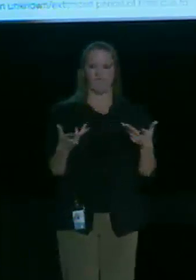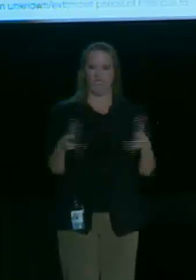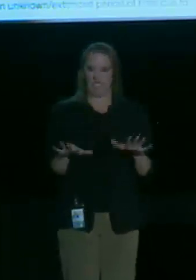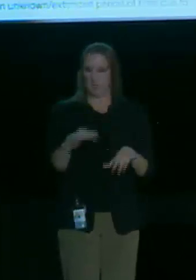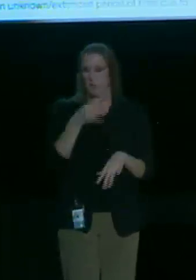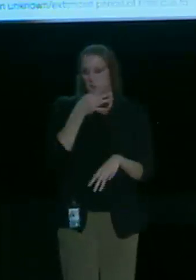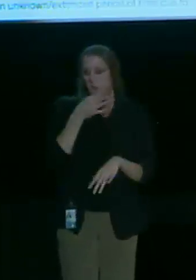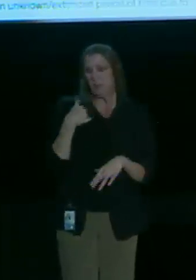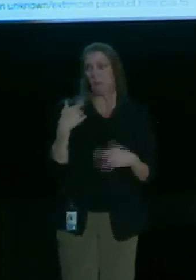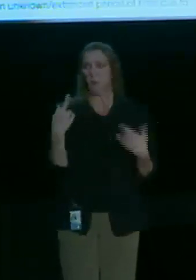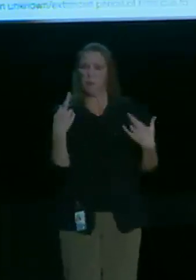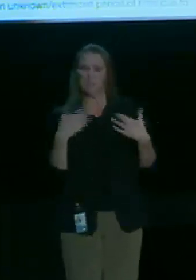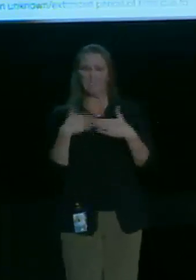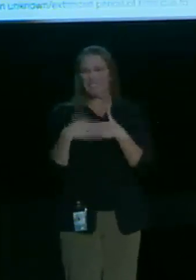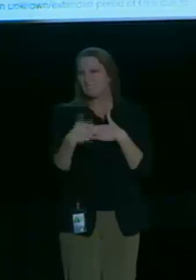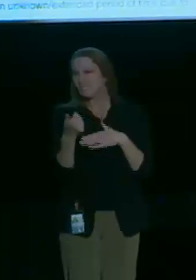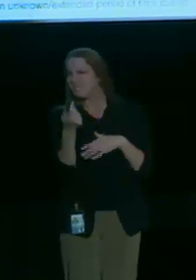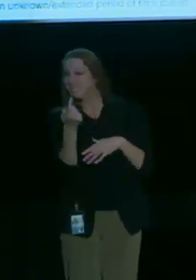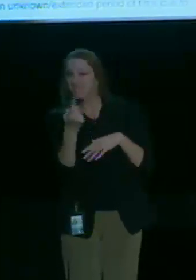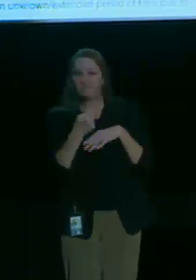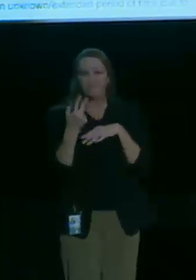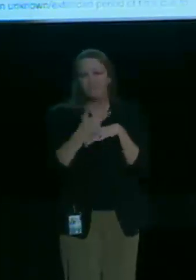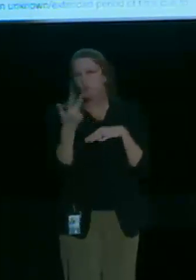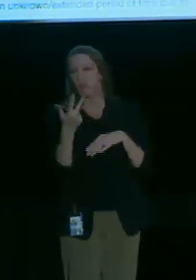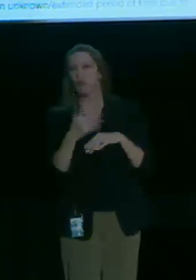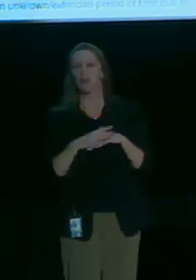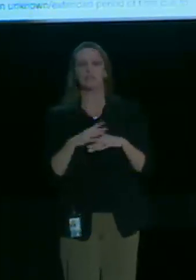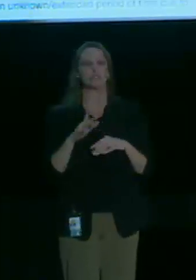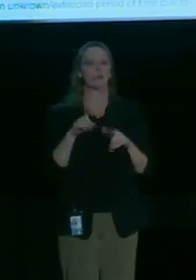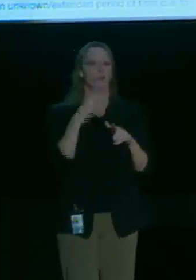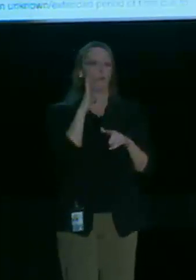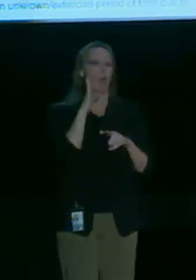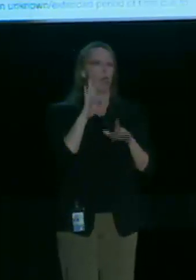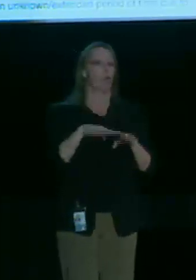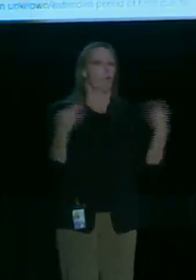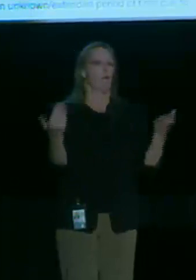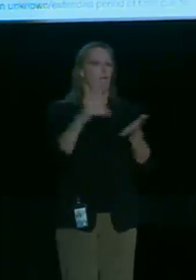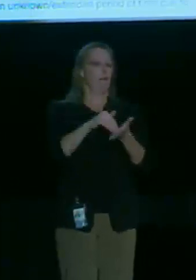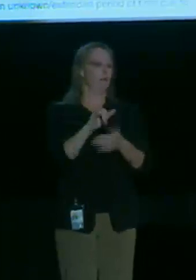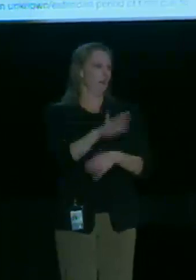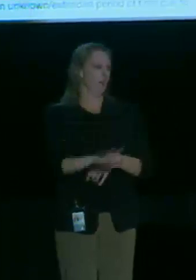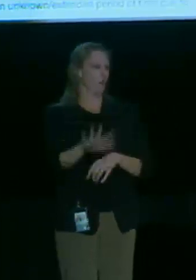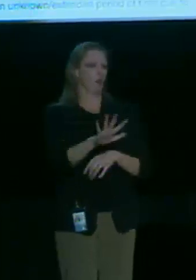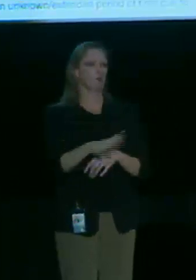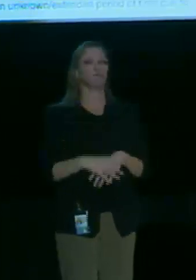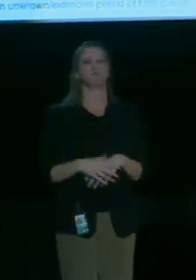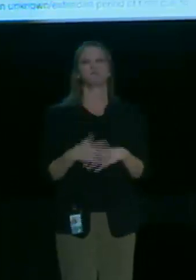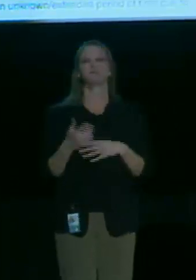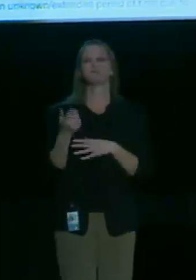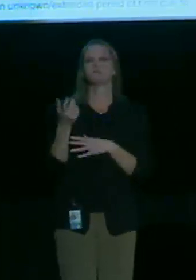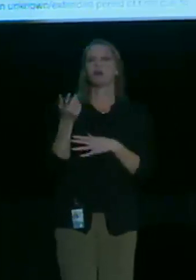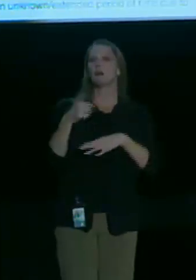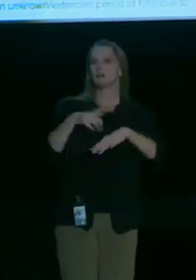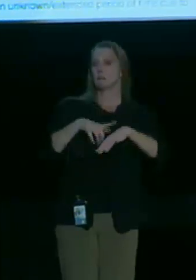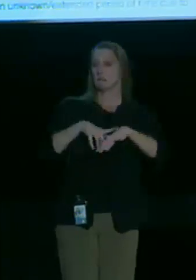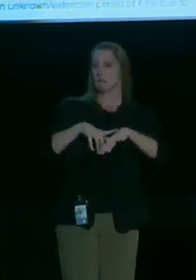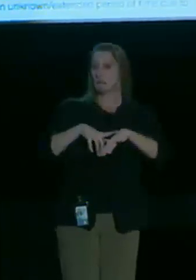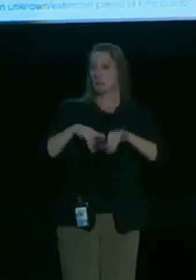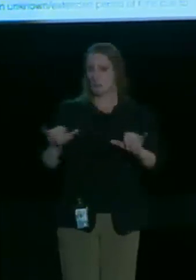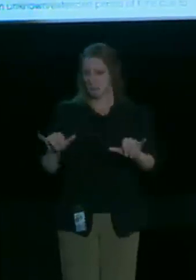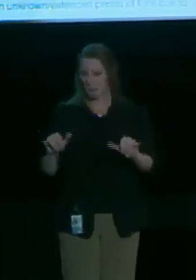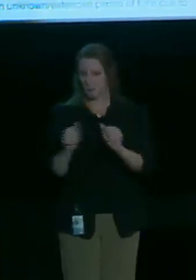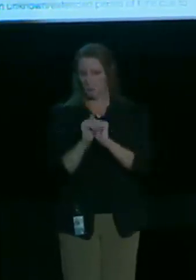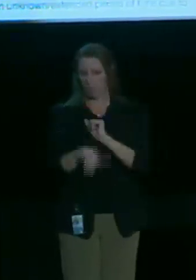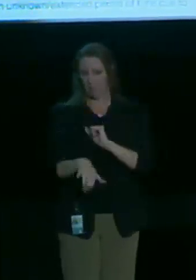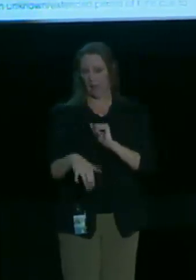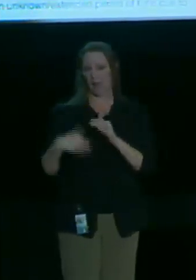hopefully over the next few days, we're going to look at repopulating this area. Simultaneous to doing all of this prep work over the next couple